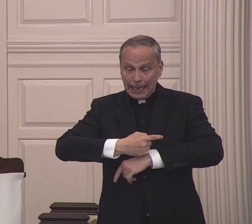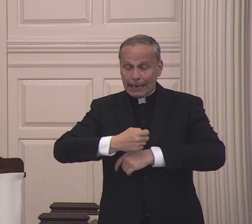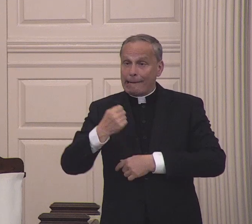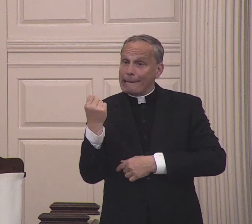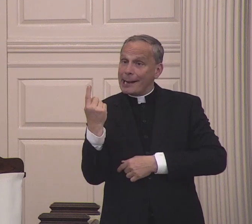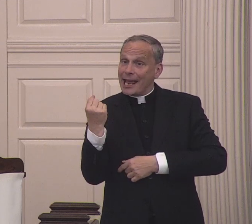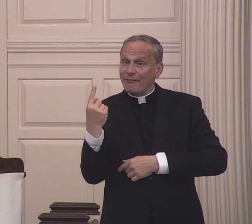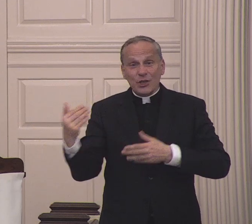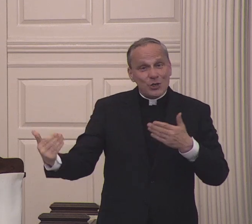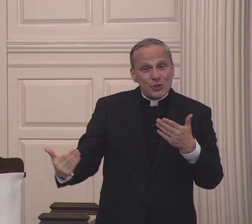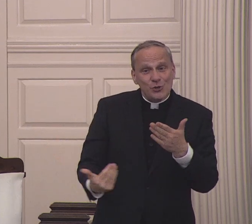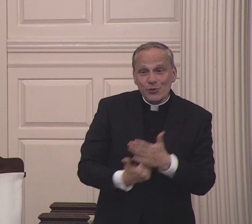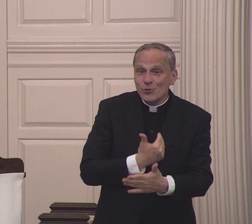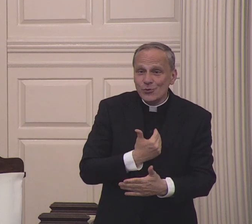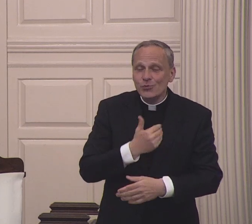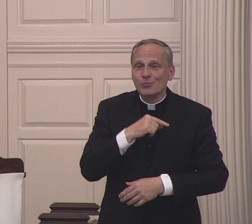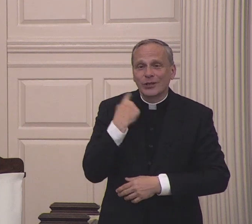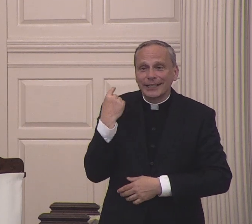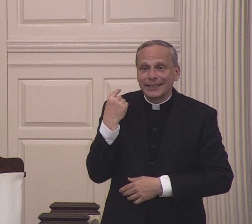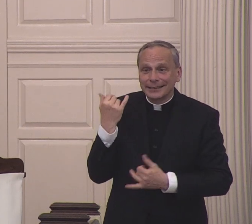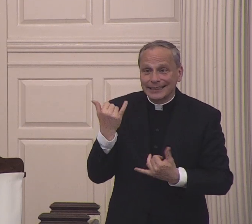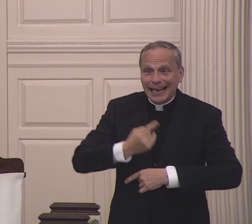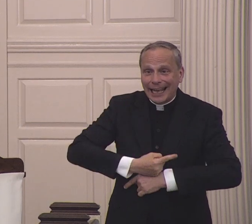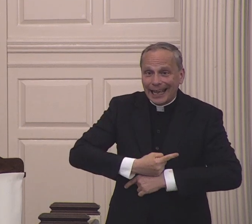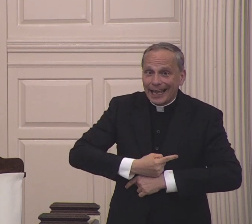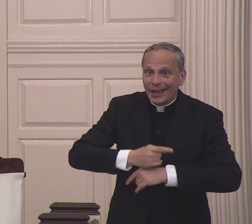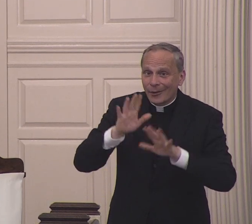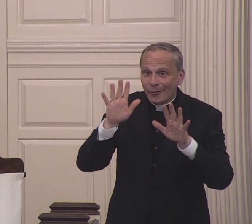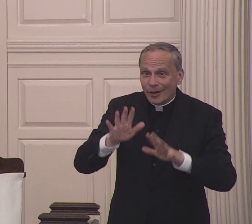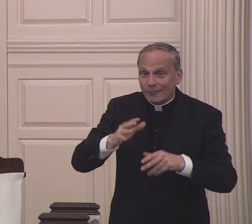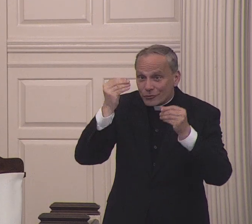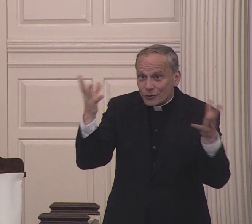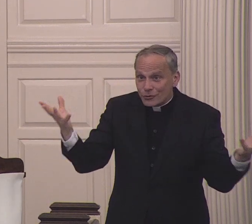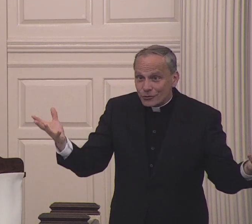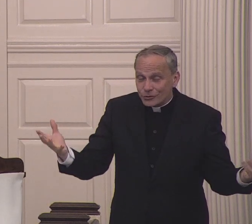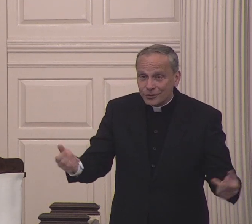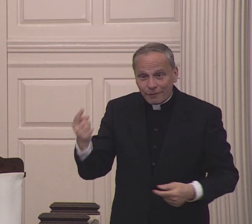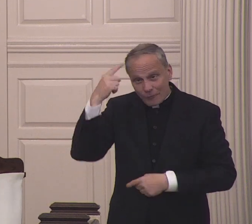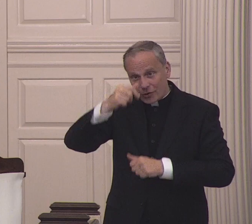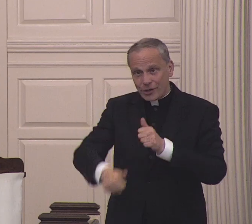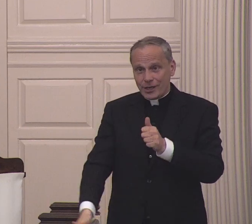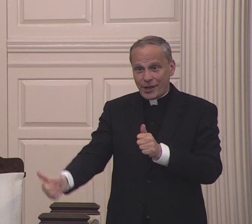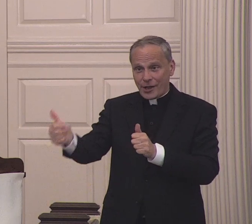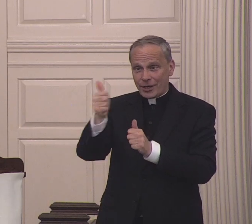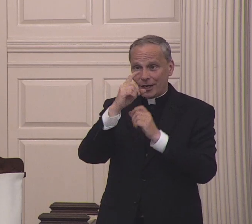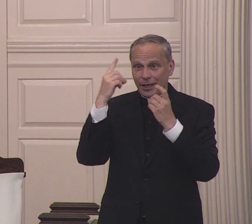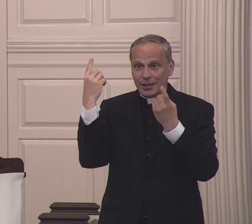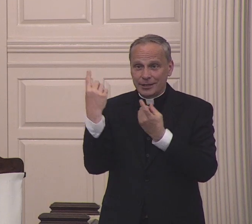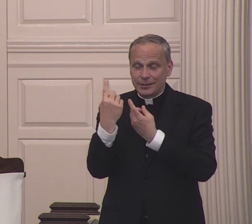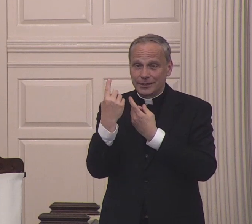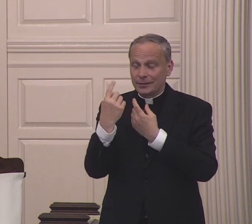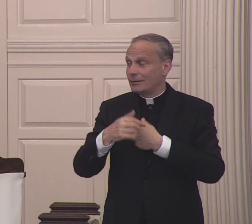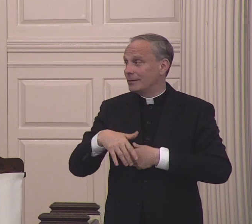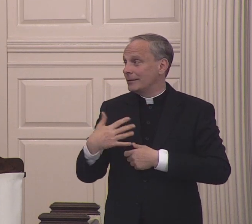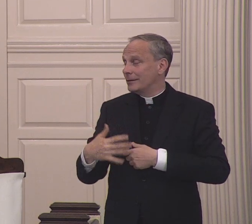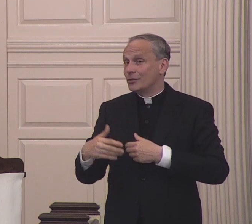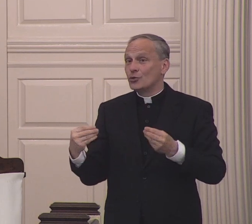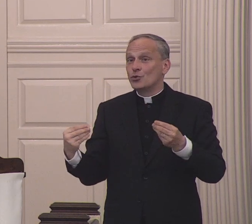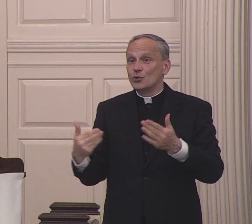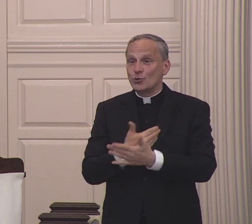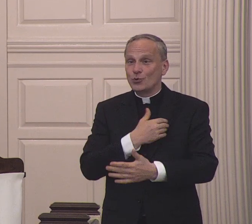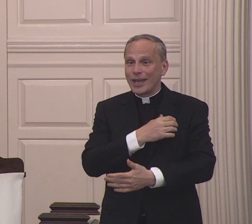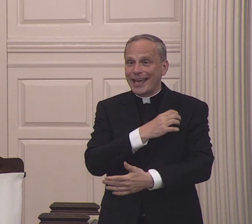brand priests. That's wonderful news to the archdiocese. That's new